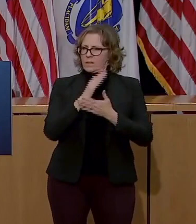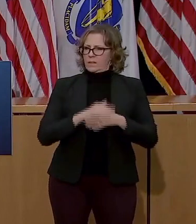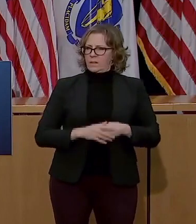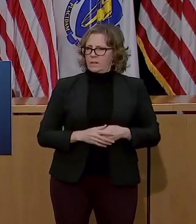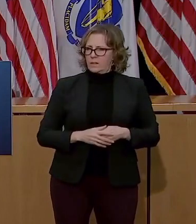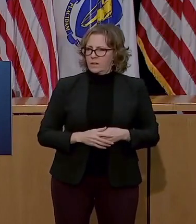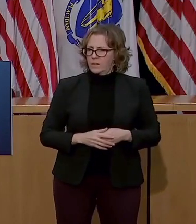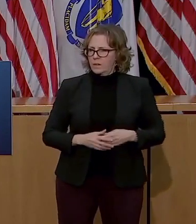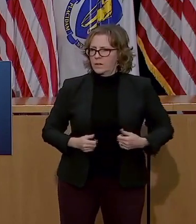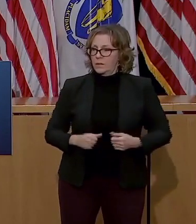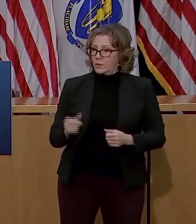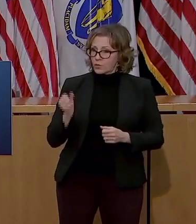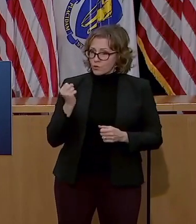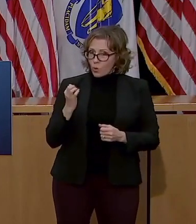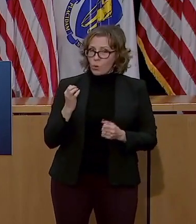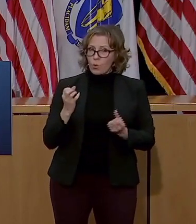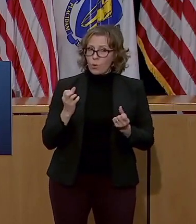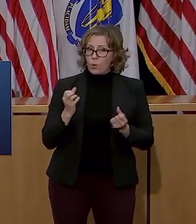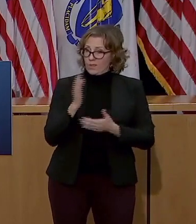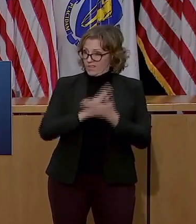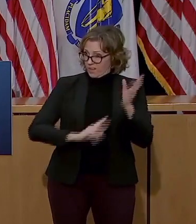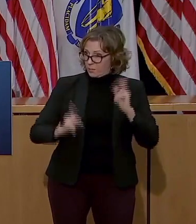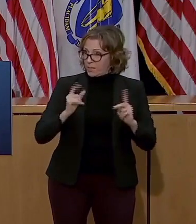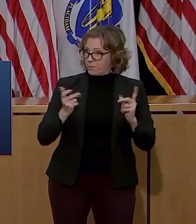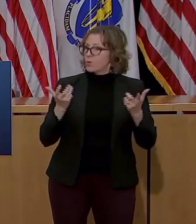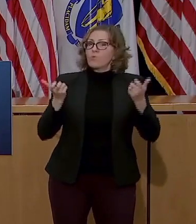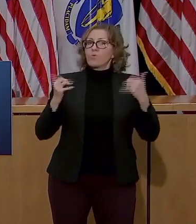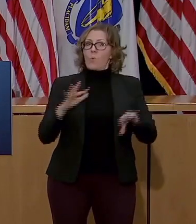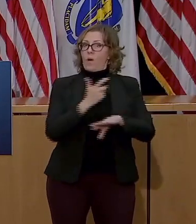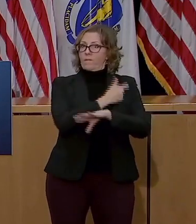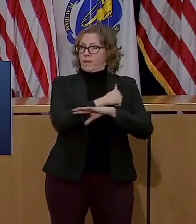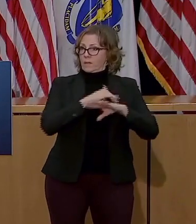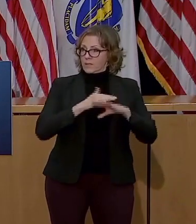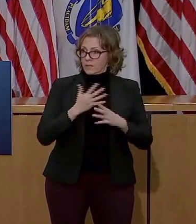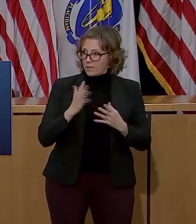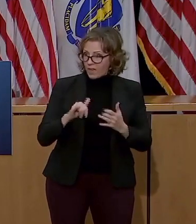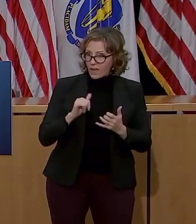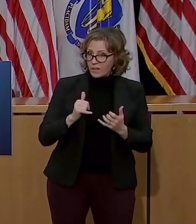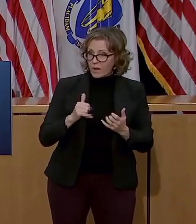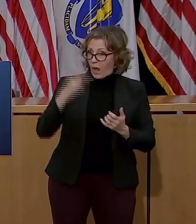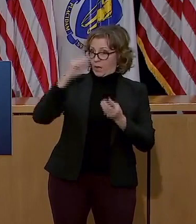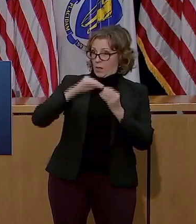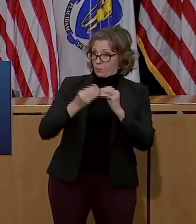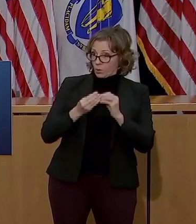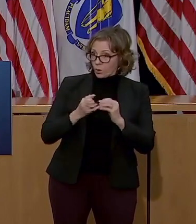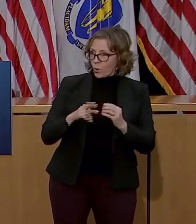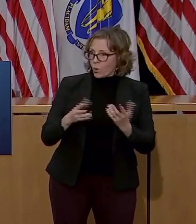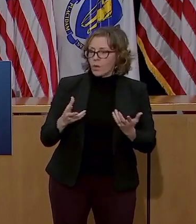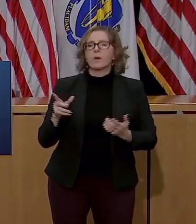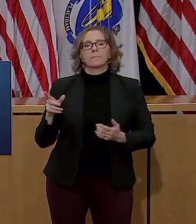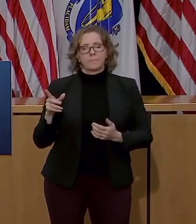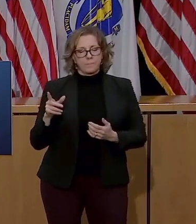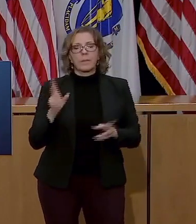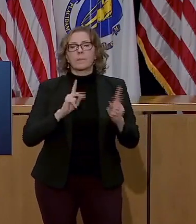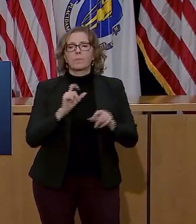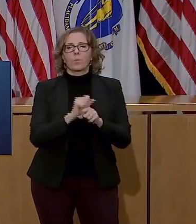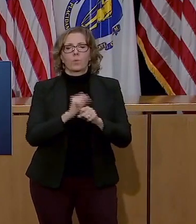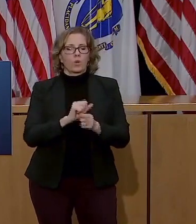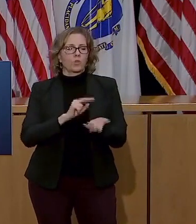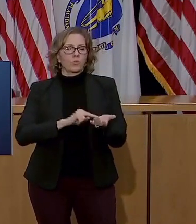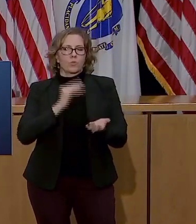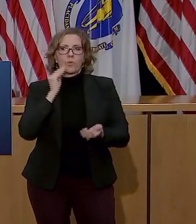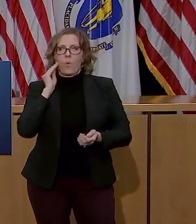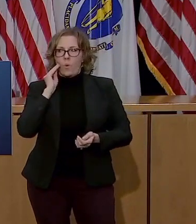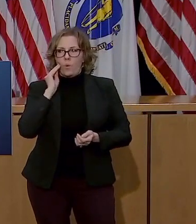to overemphasize the long-term care industry, but in the long-term care industry, of which we have about